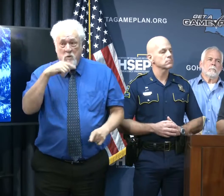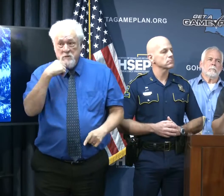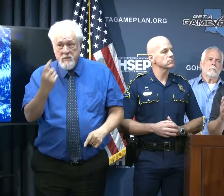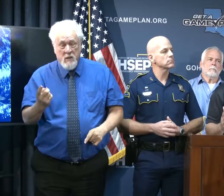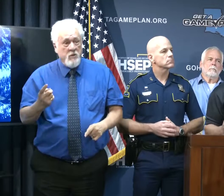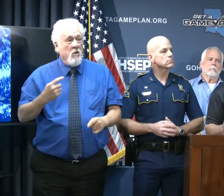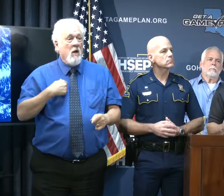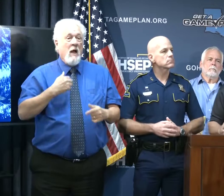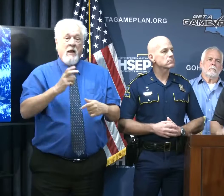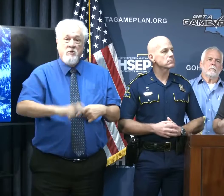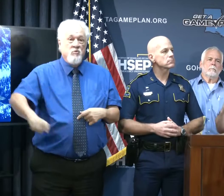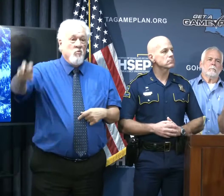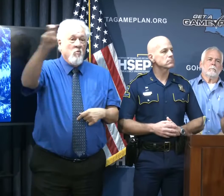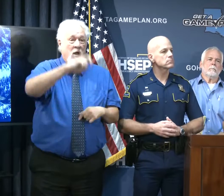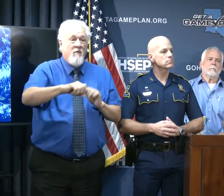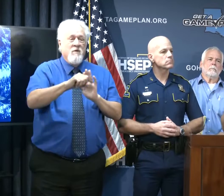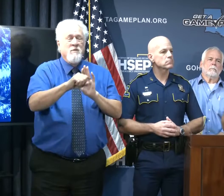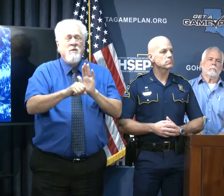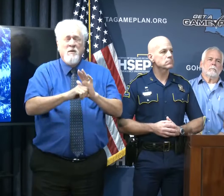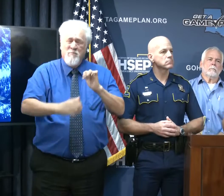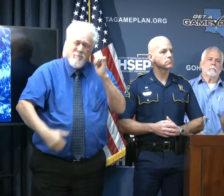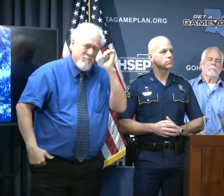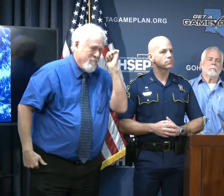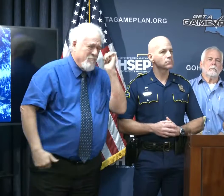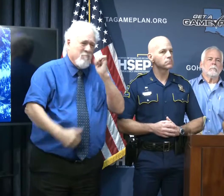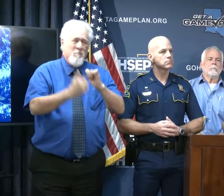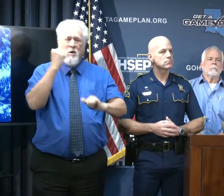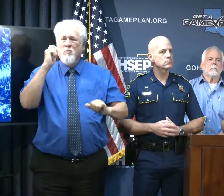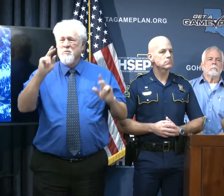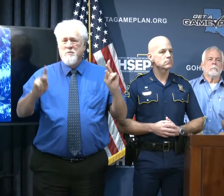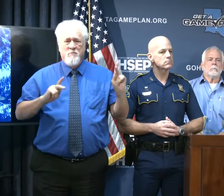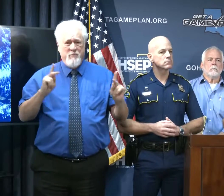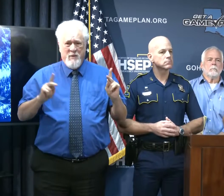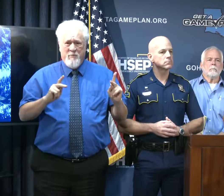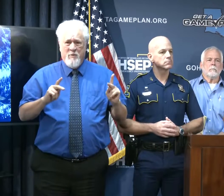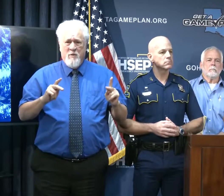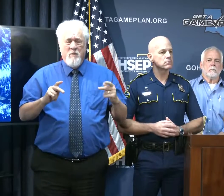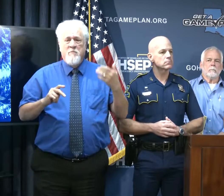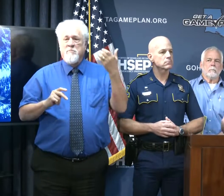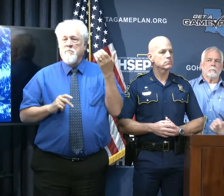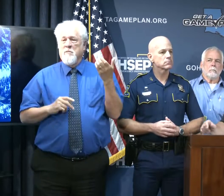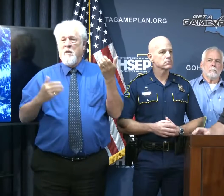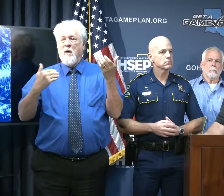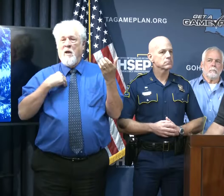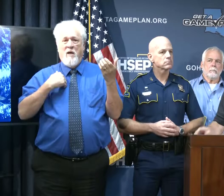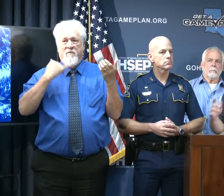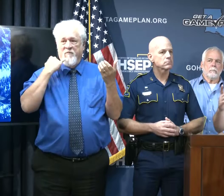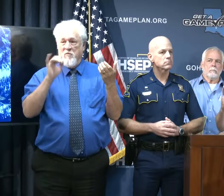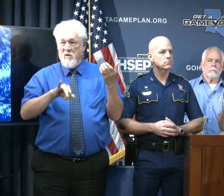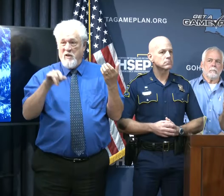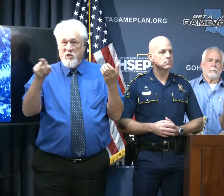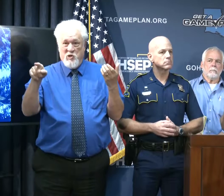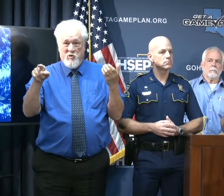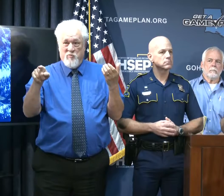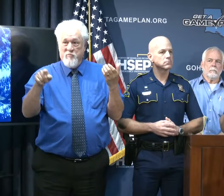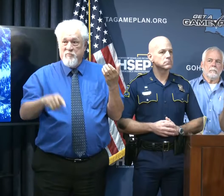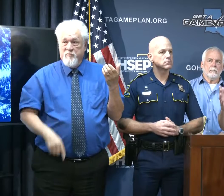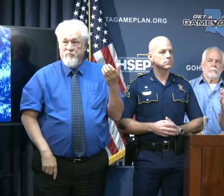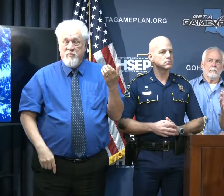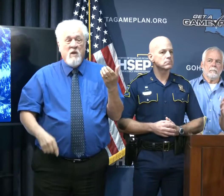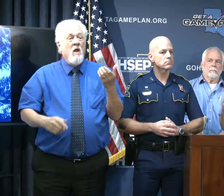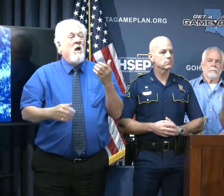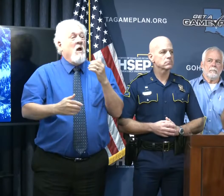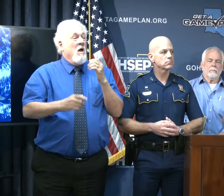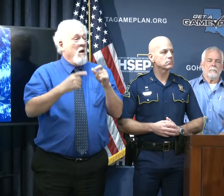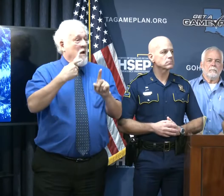that as I travel the state, the vast majority of people are walking around with a phone just like you in your hand. In